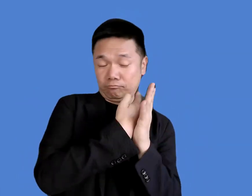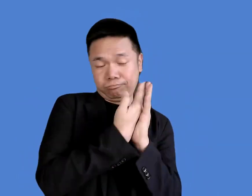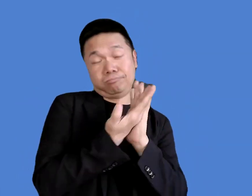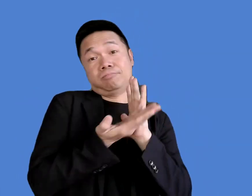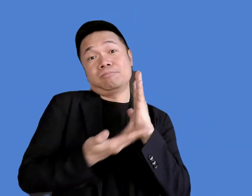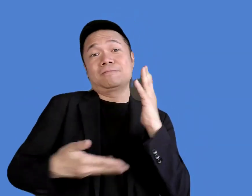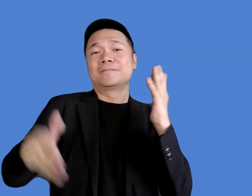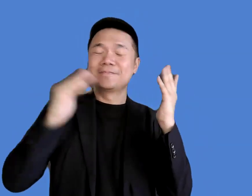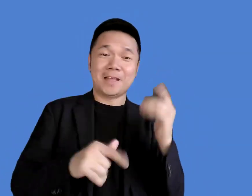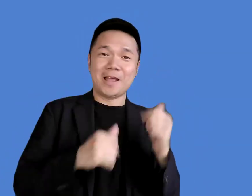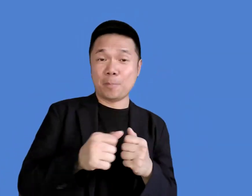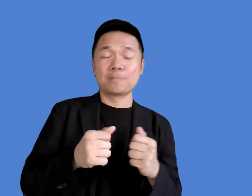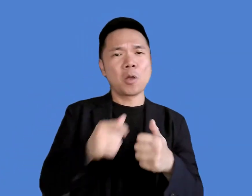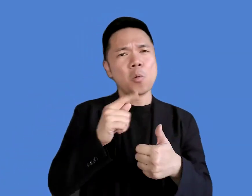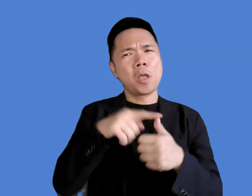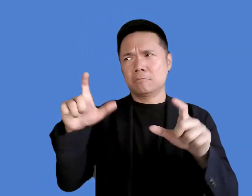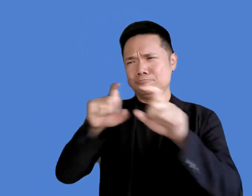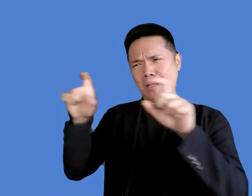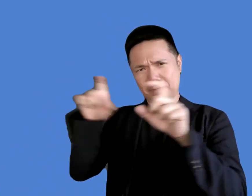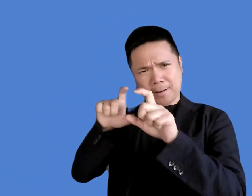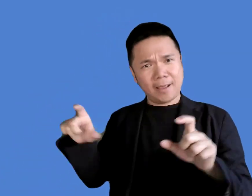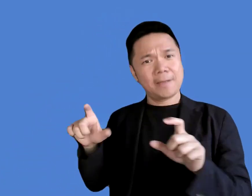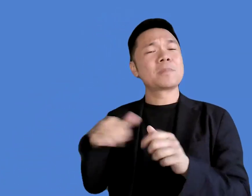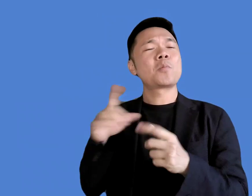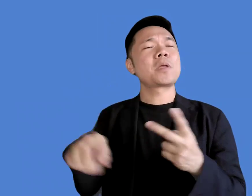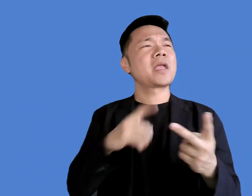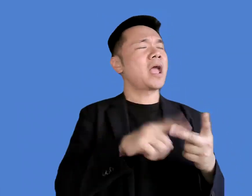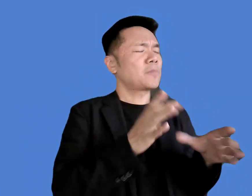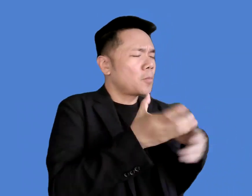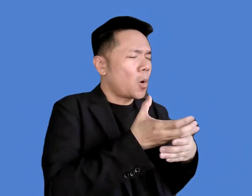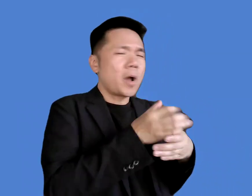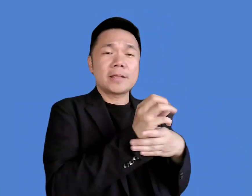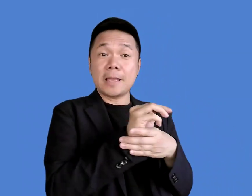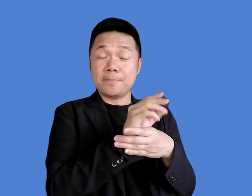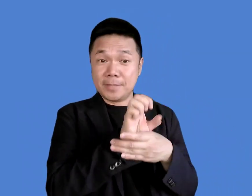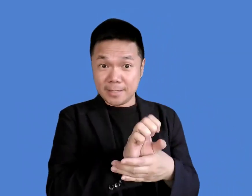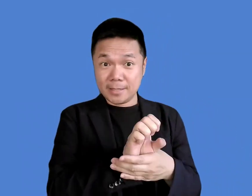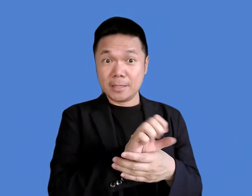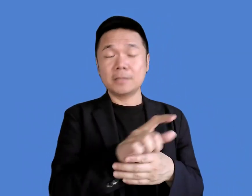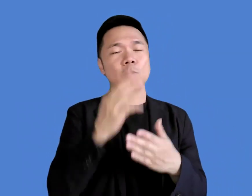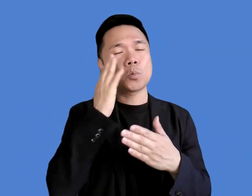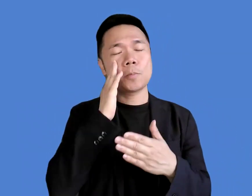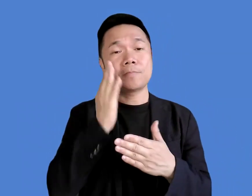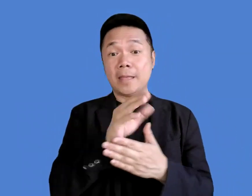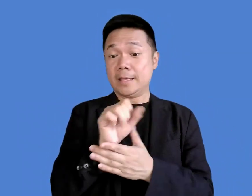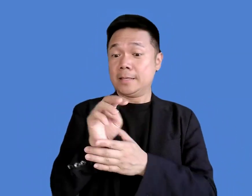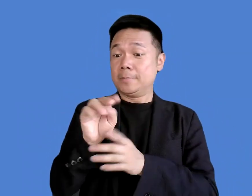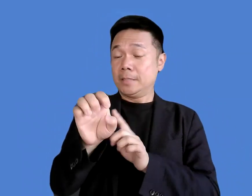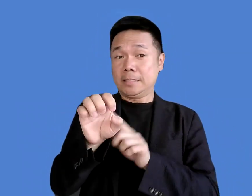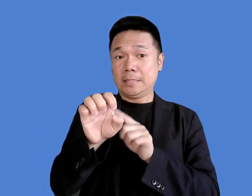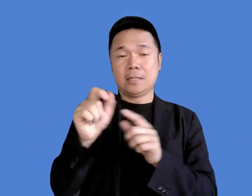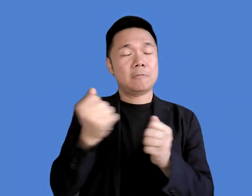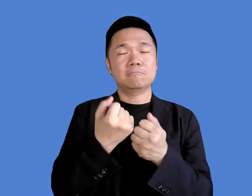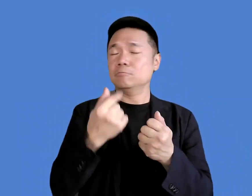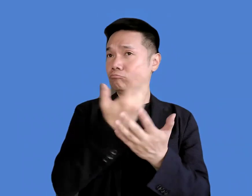spectrums with our choices, but we've got some large companies, micro enterprises, and SMEs, which we know make up a large portion of